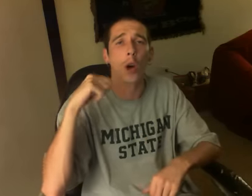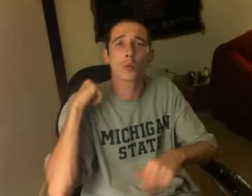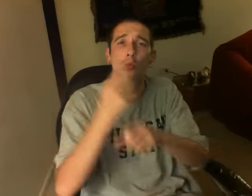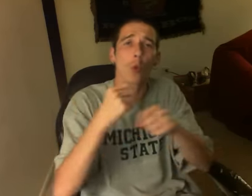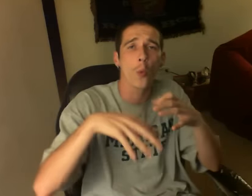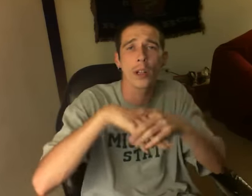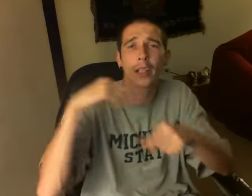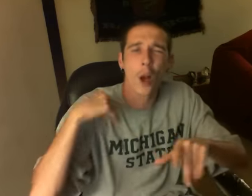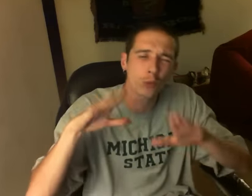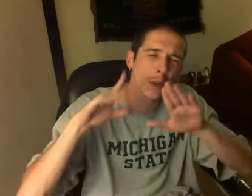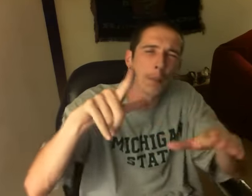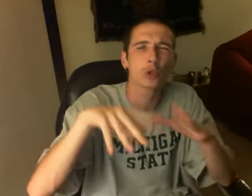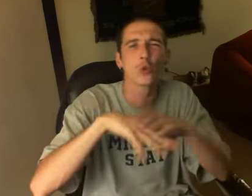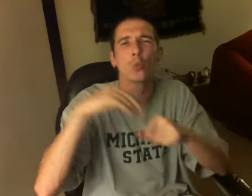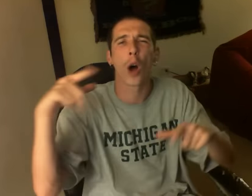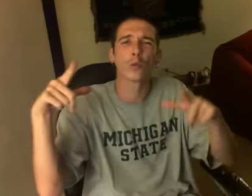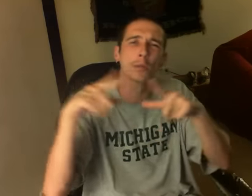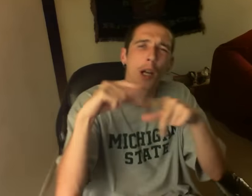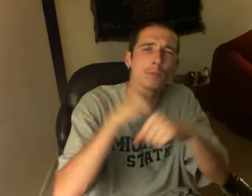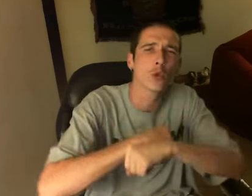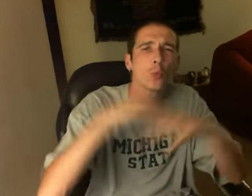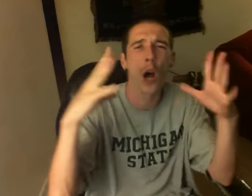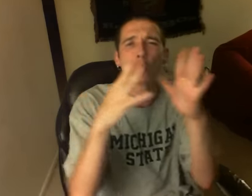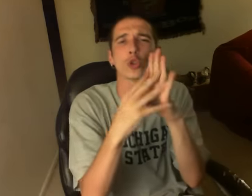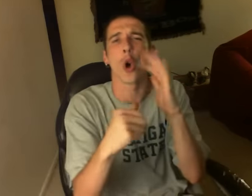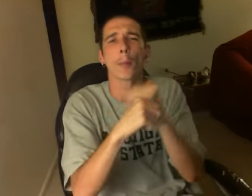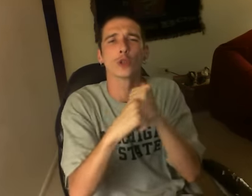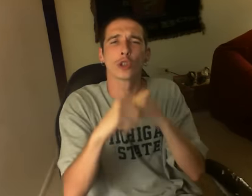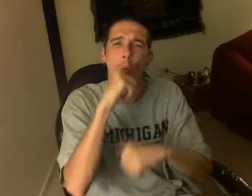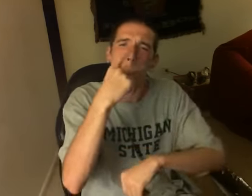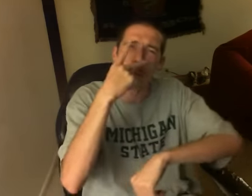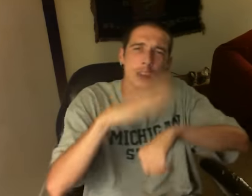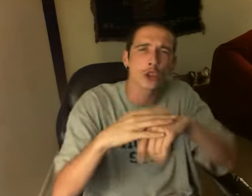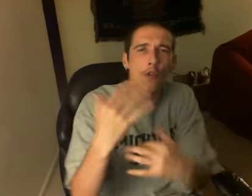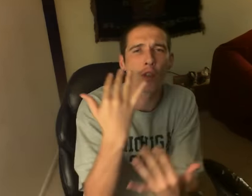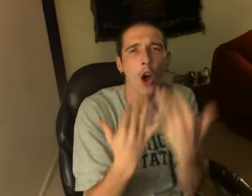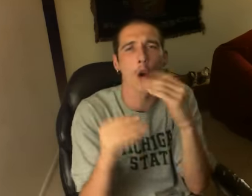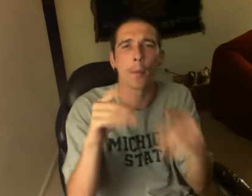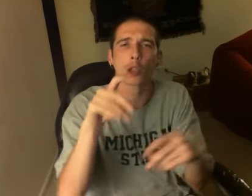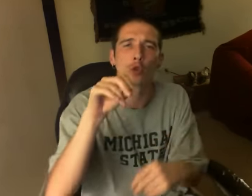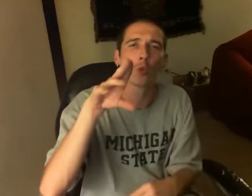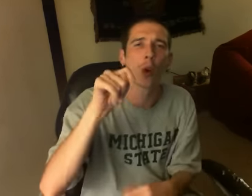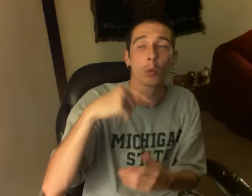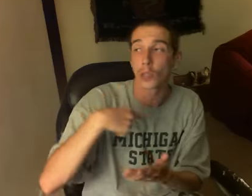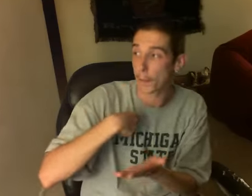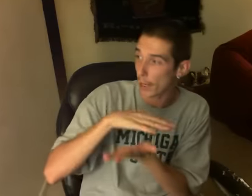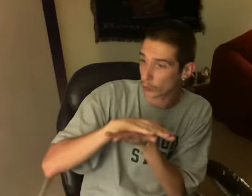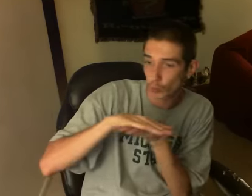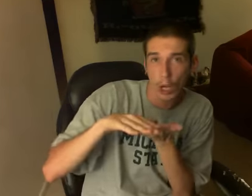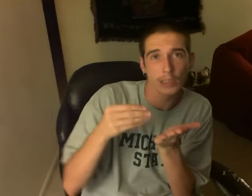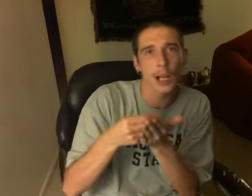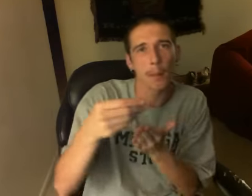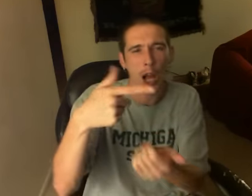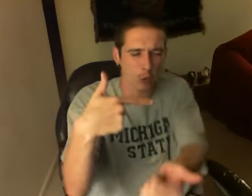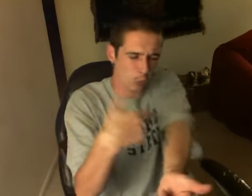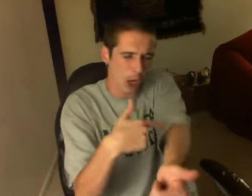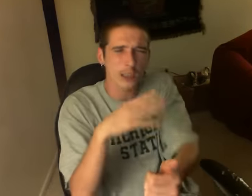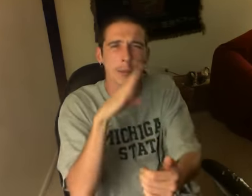you out. Won't get out, I'll push you out. Puss blew out, popping shit with this on fire to put you out. Am I too nice? Buy you